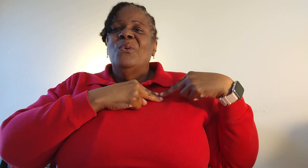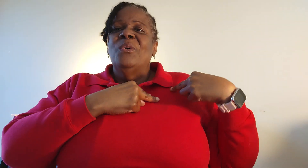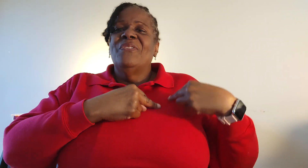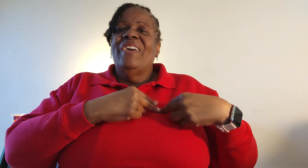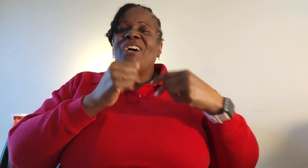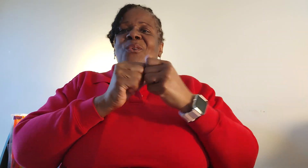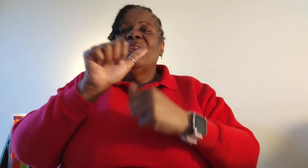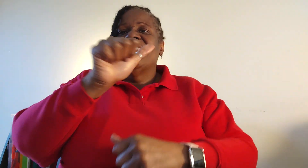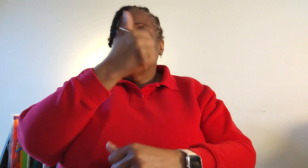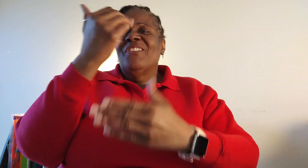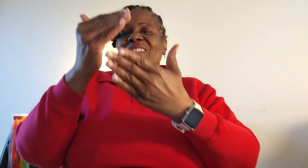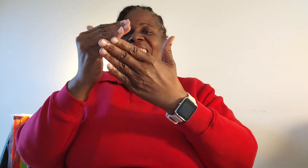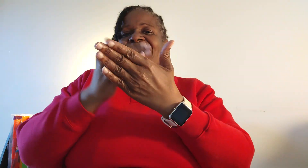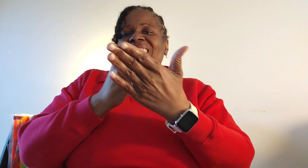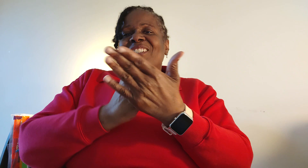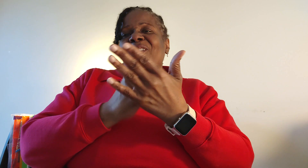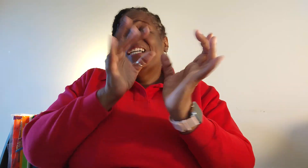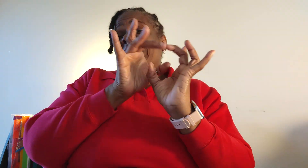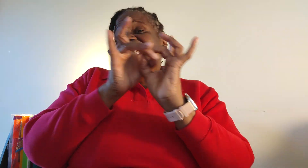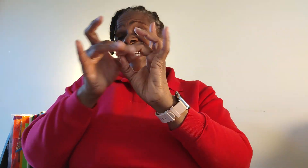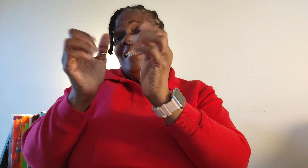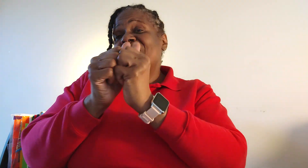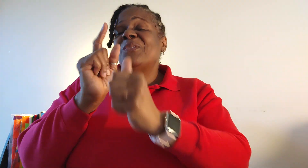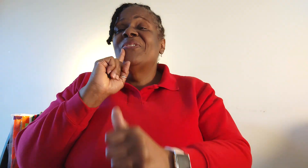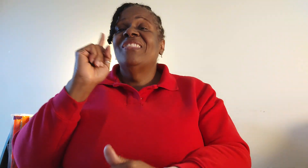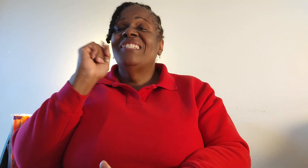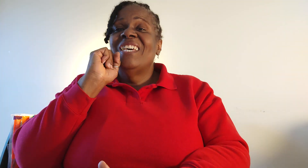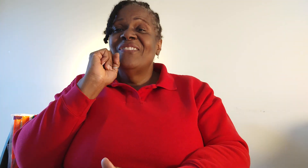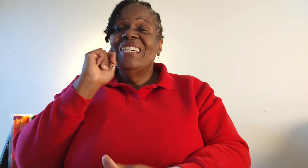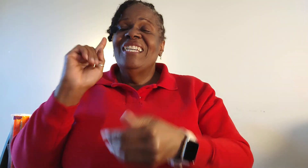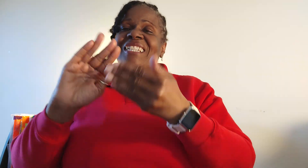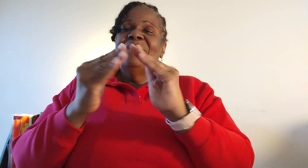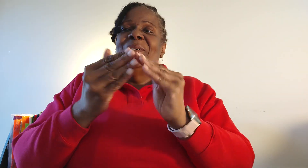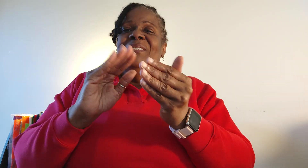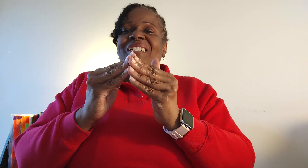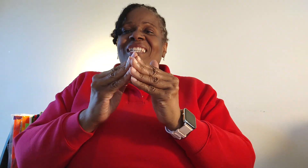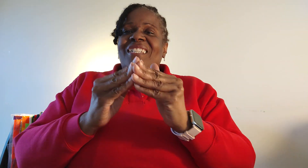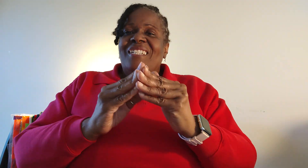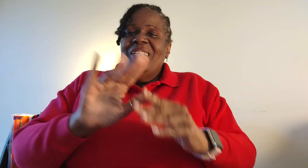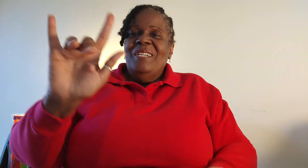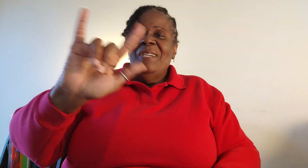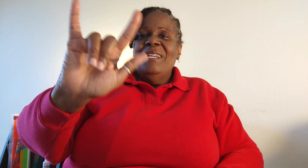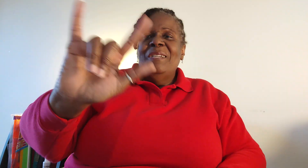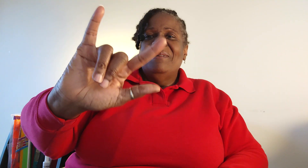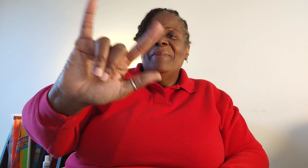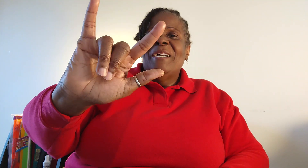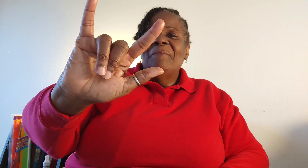with Val with another lesson on connecting with the deaf community. Bye-bye.